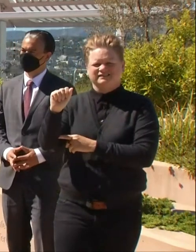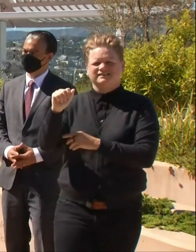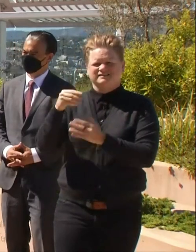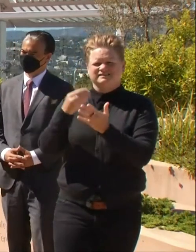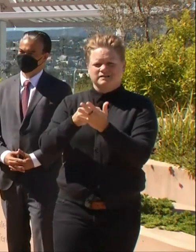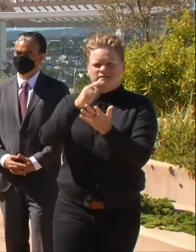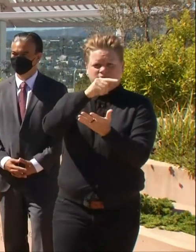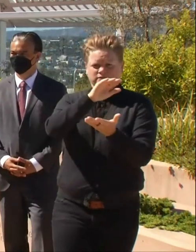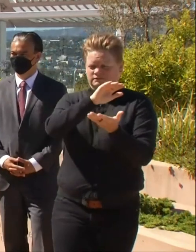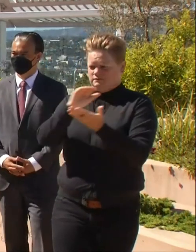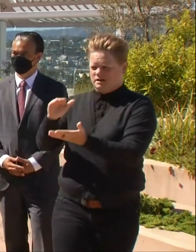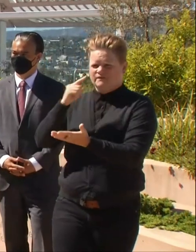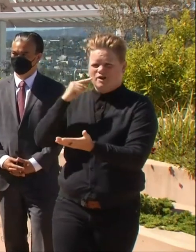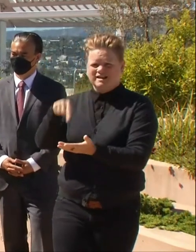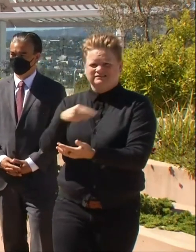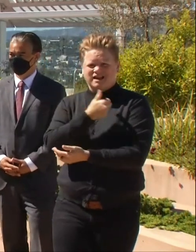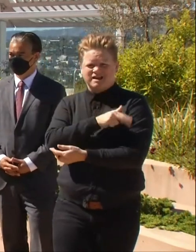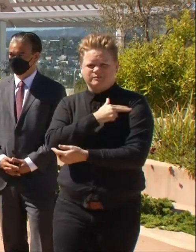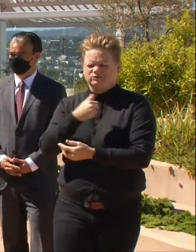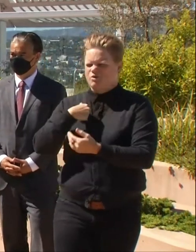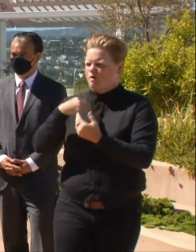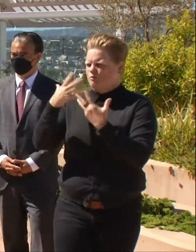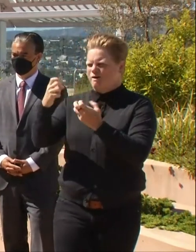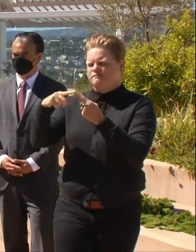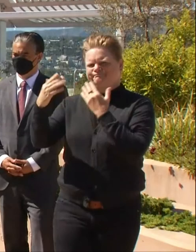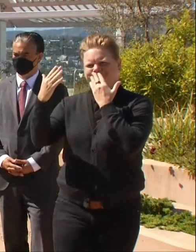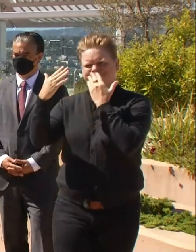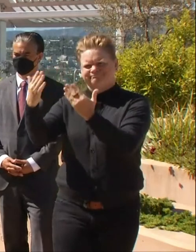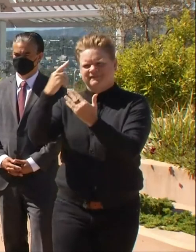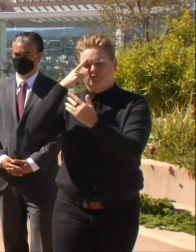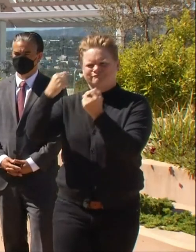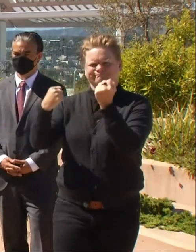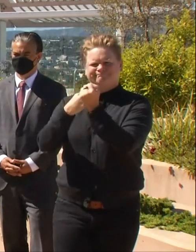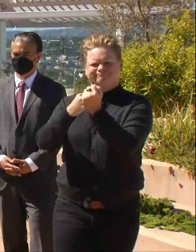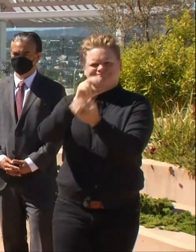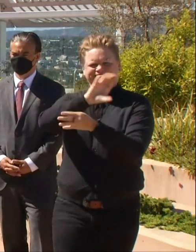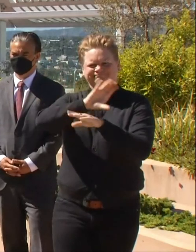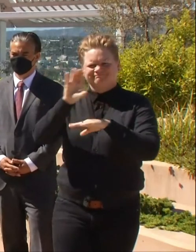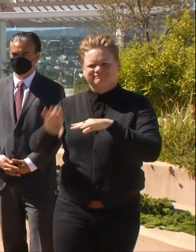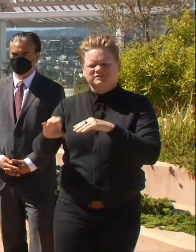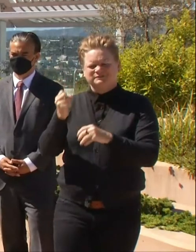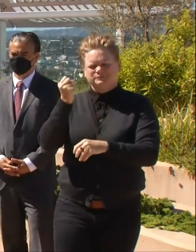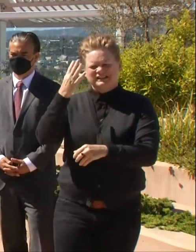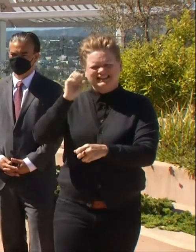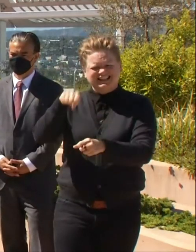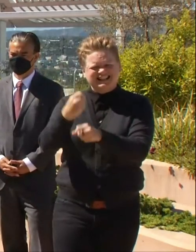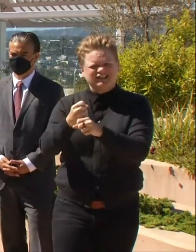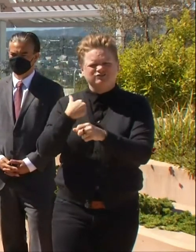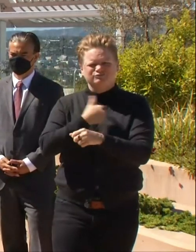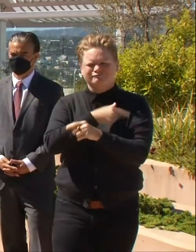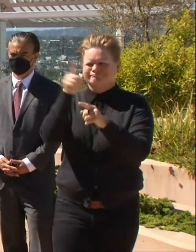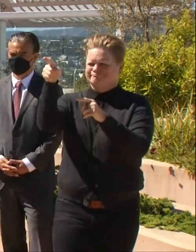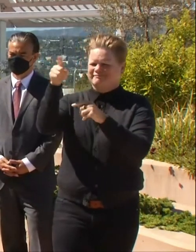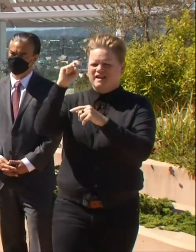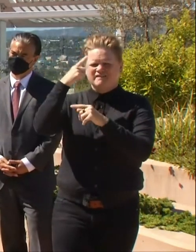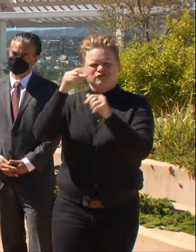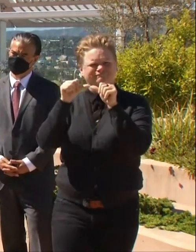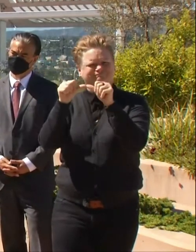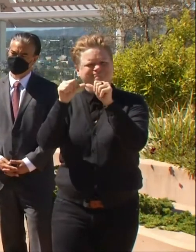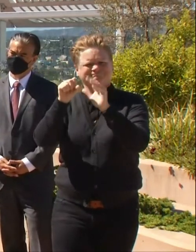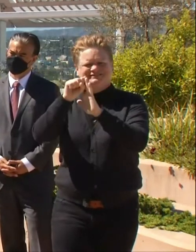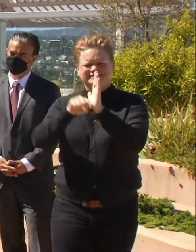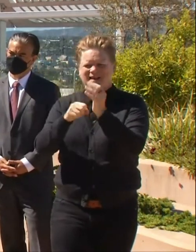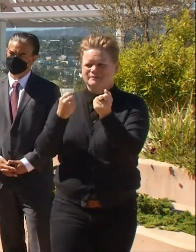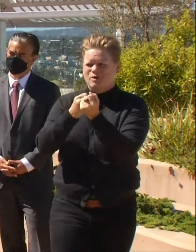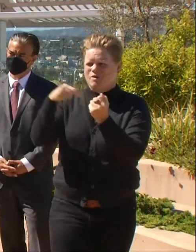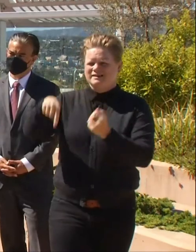for support and all the support he's had for all these years. For those of you who may not know me,